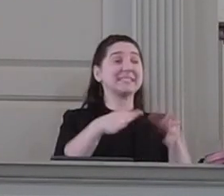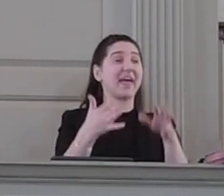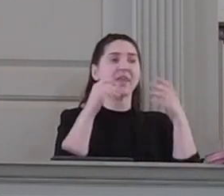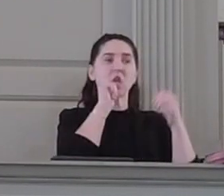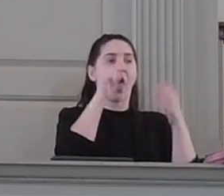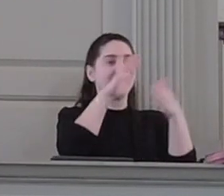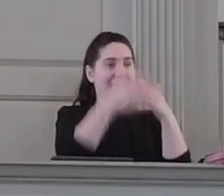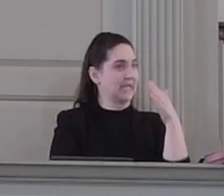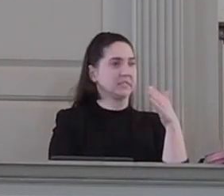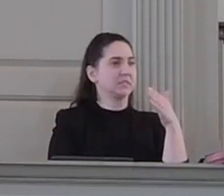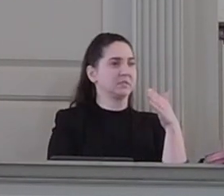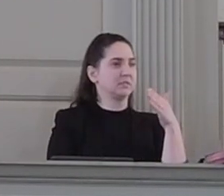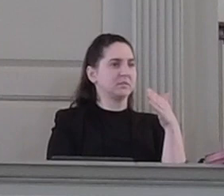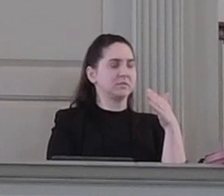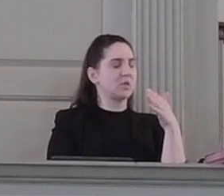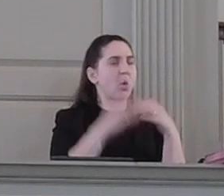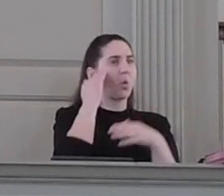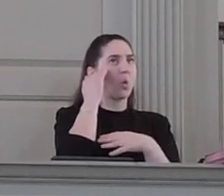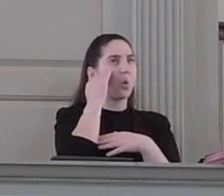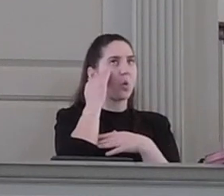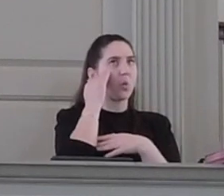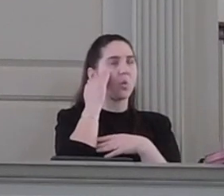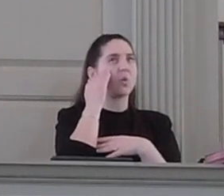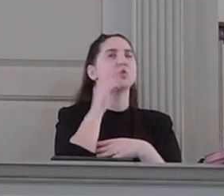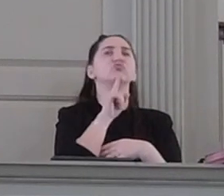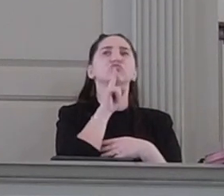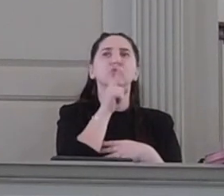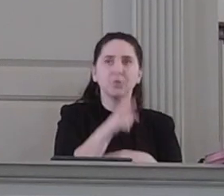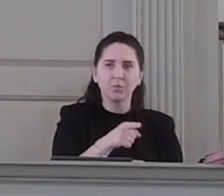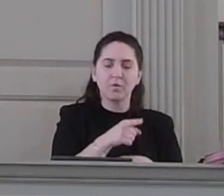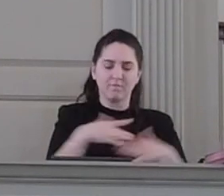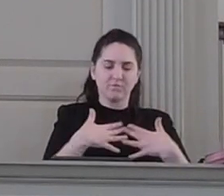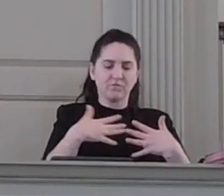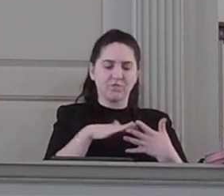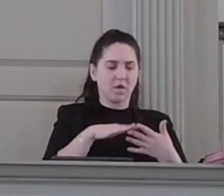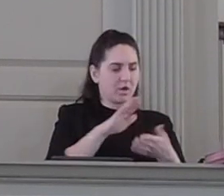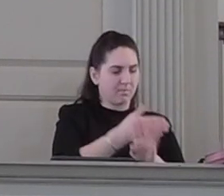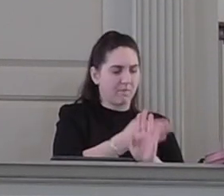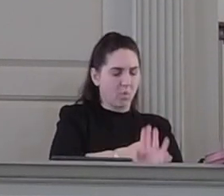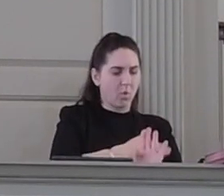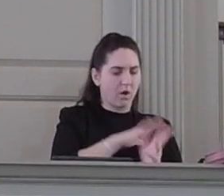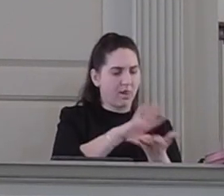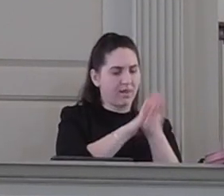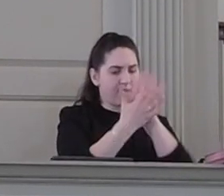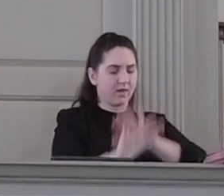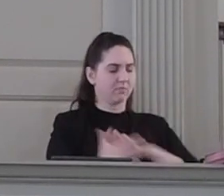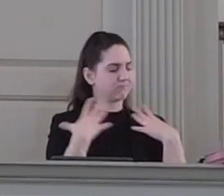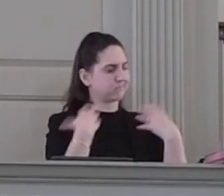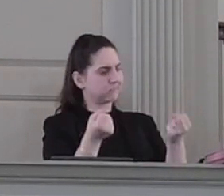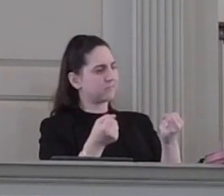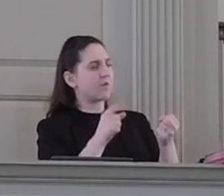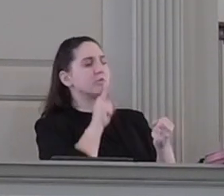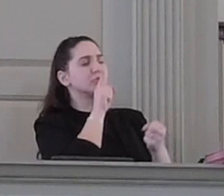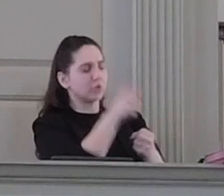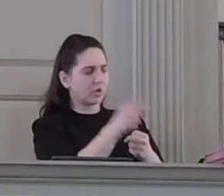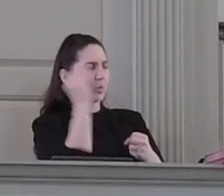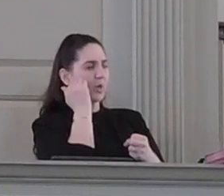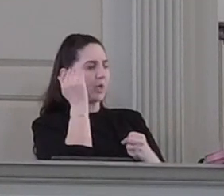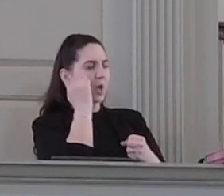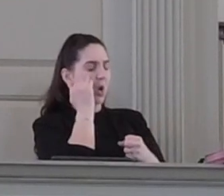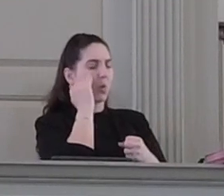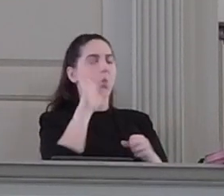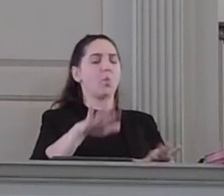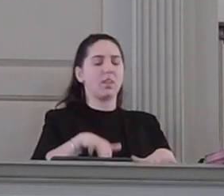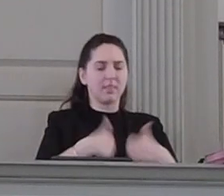Now we know that what used to be fear is now confidence, certainty, that we will